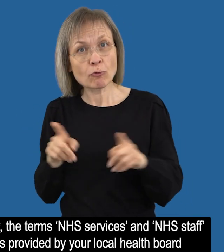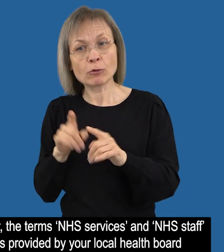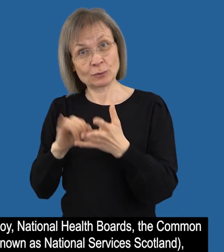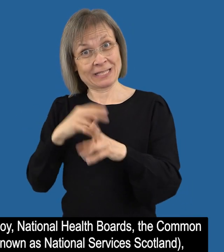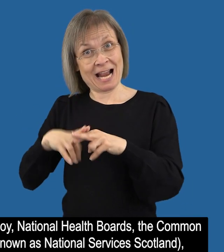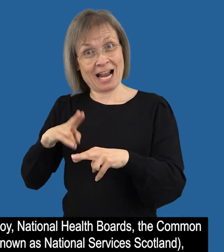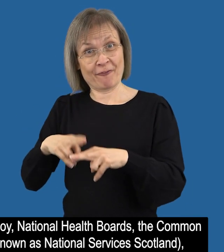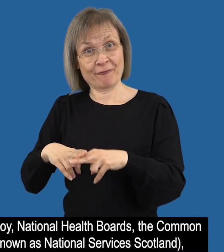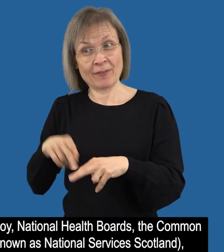employ.